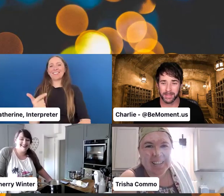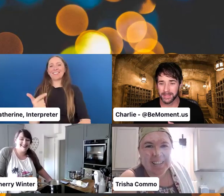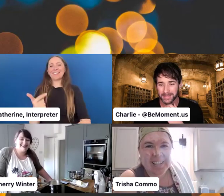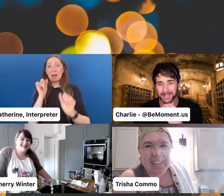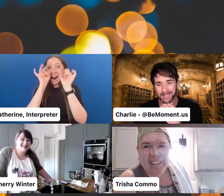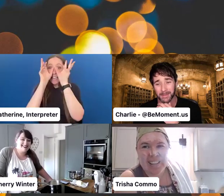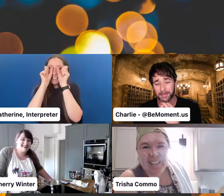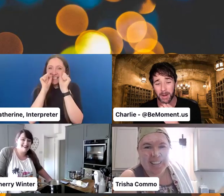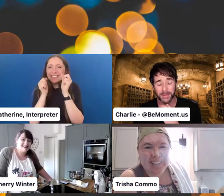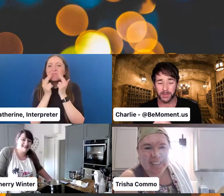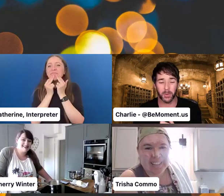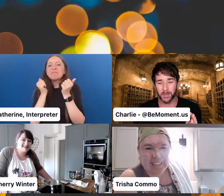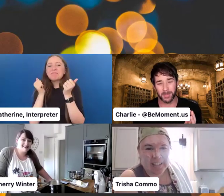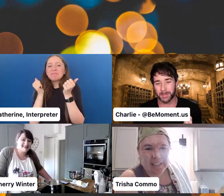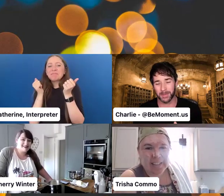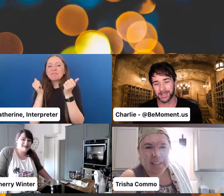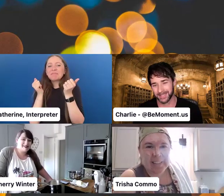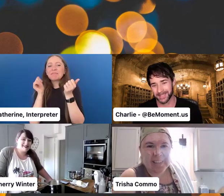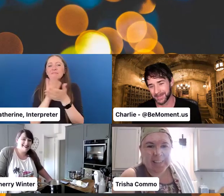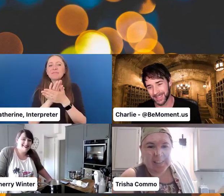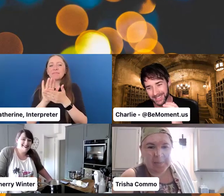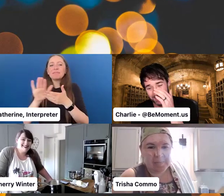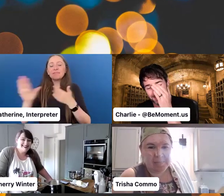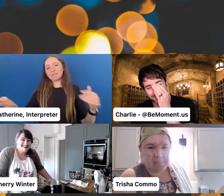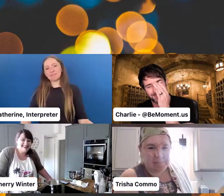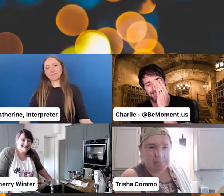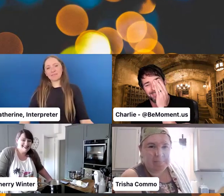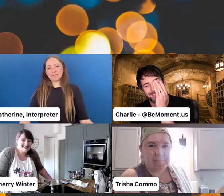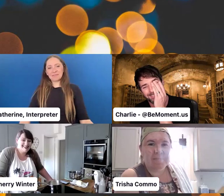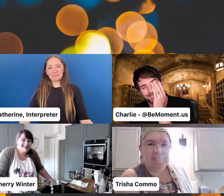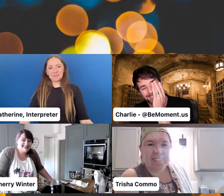man, we have probably what we people. Really.